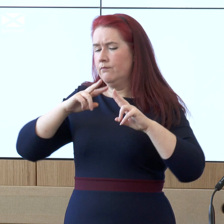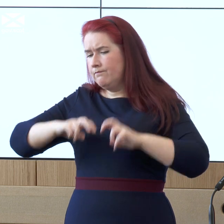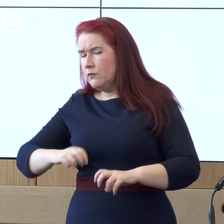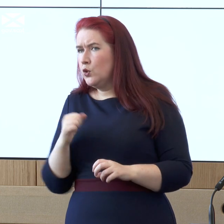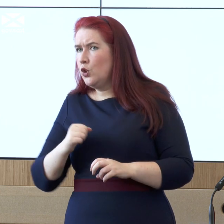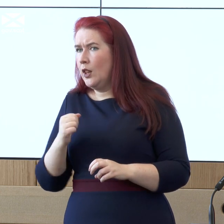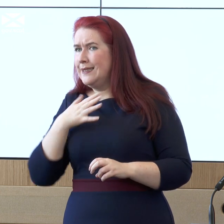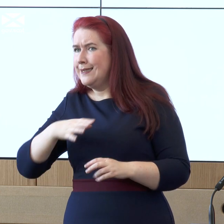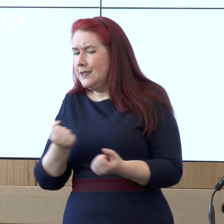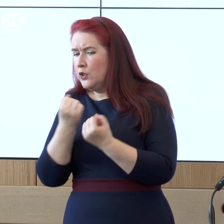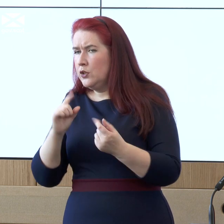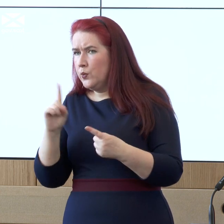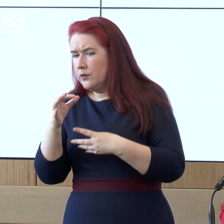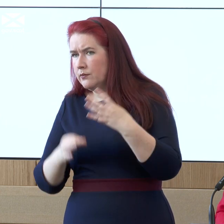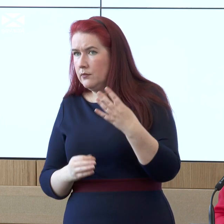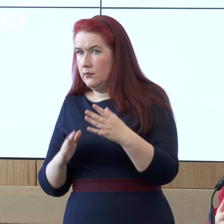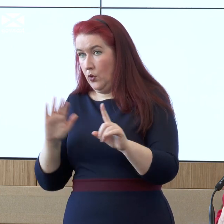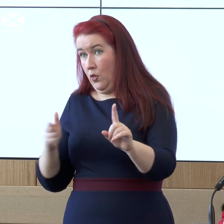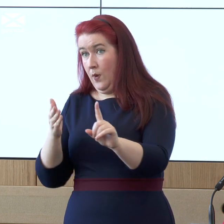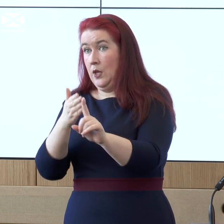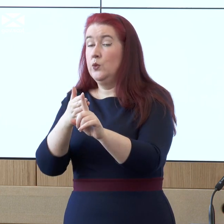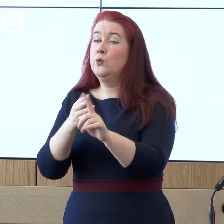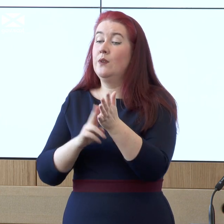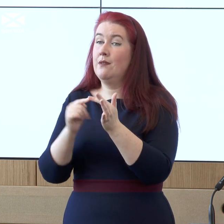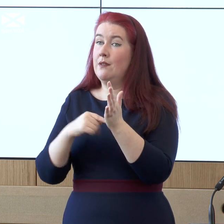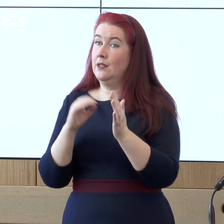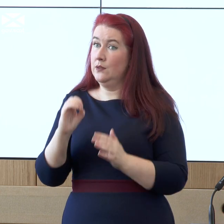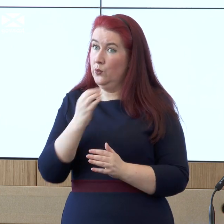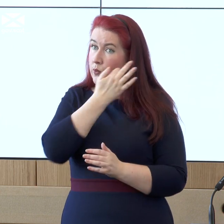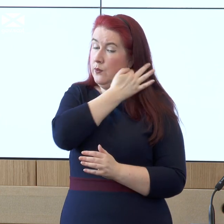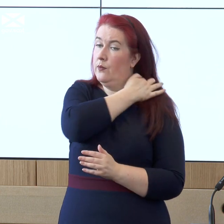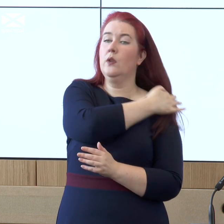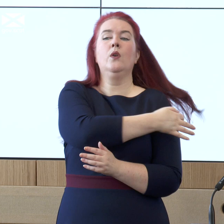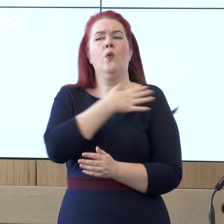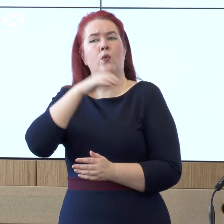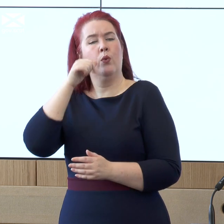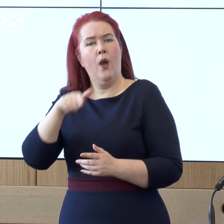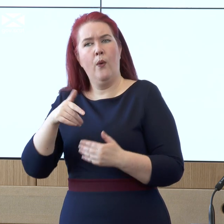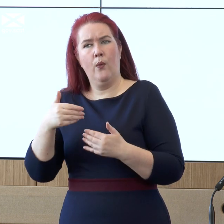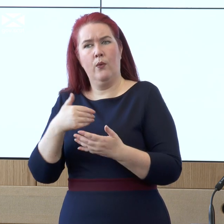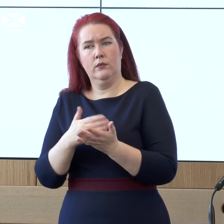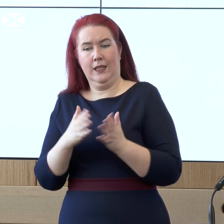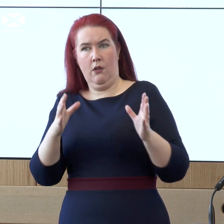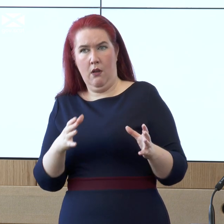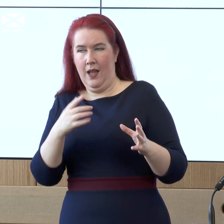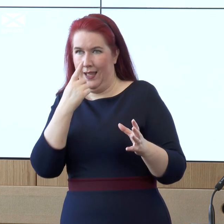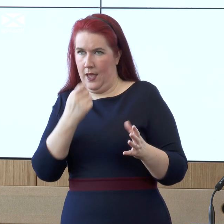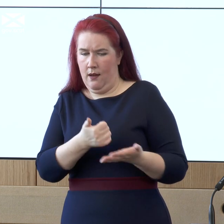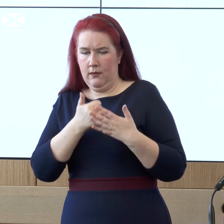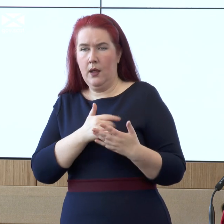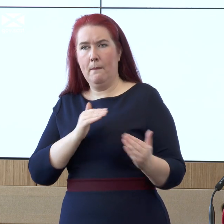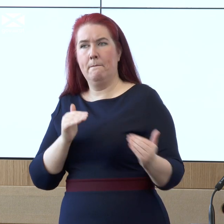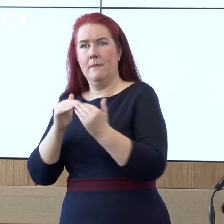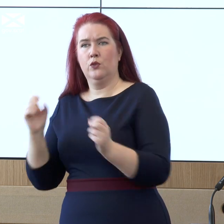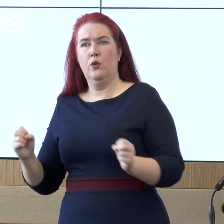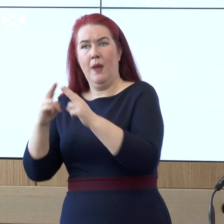we move to net zero. This will help us determine how the sector can help deliver our contribution to the Paris targets, and how